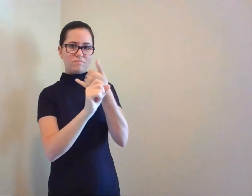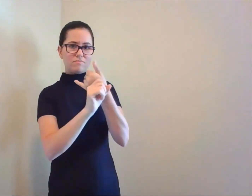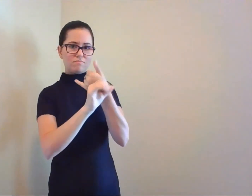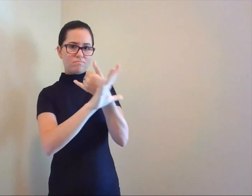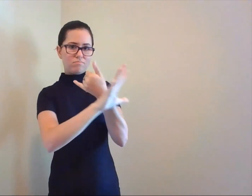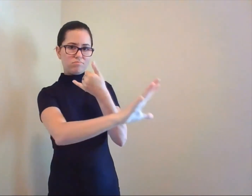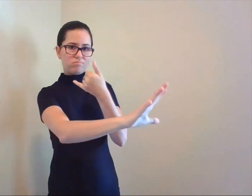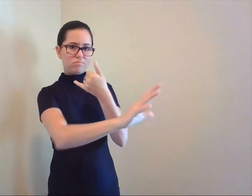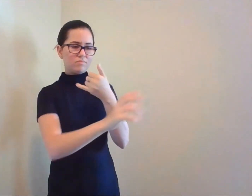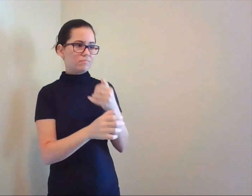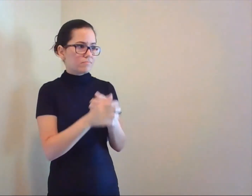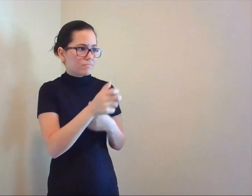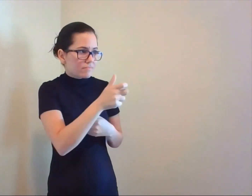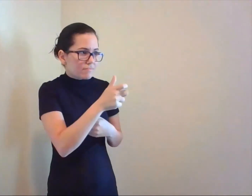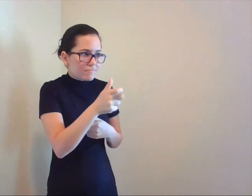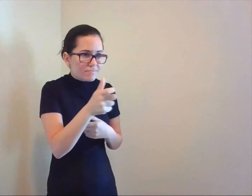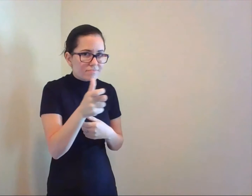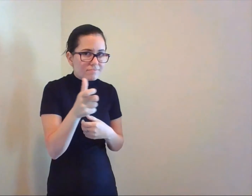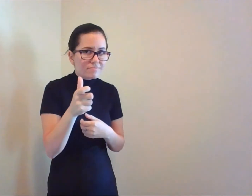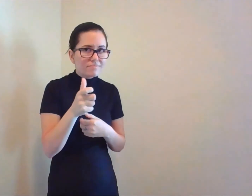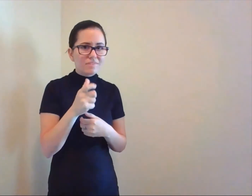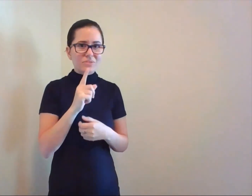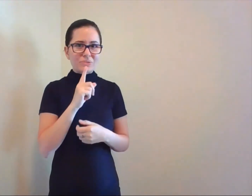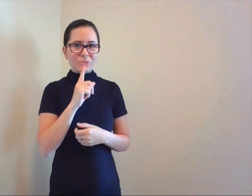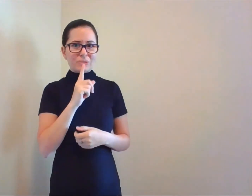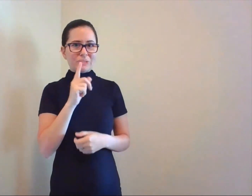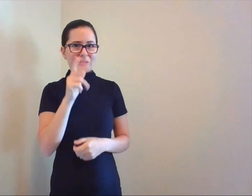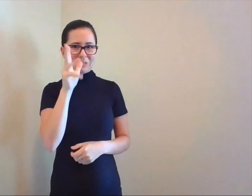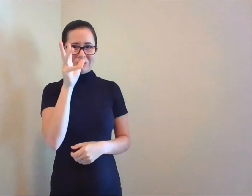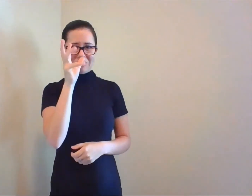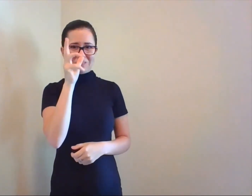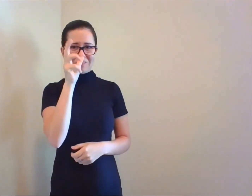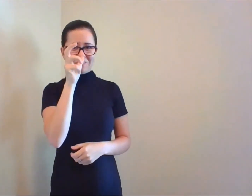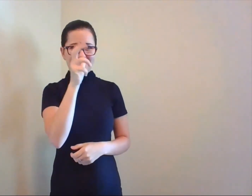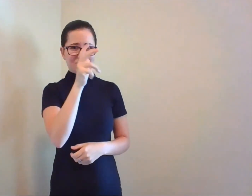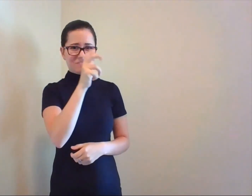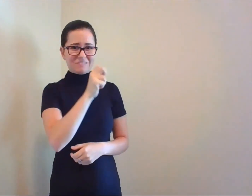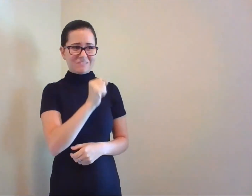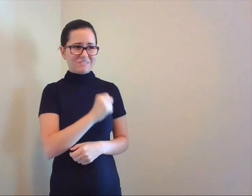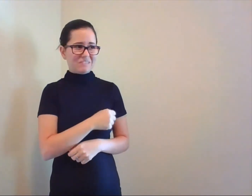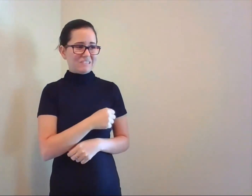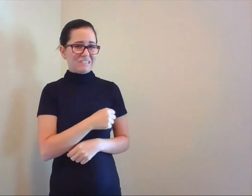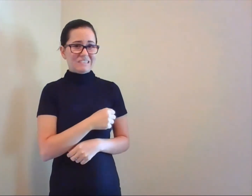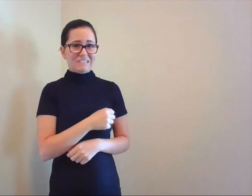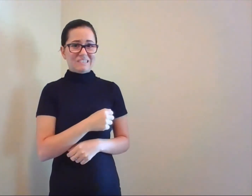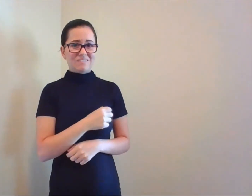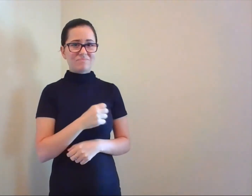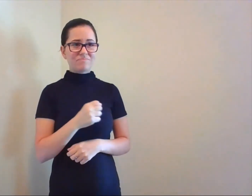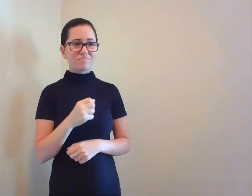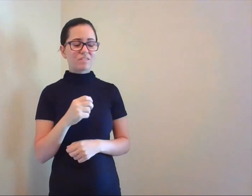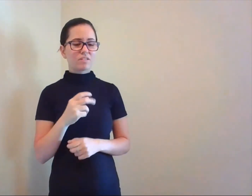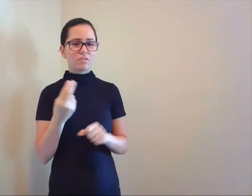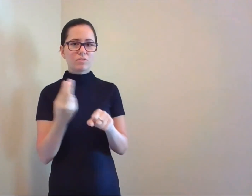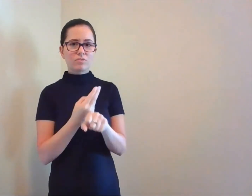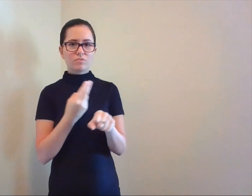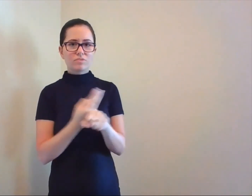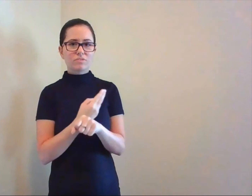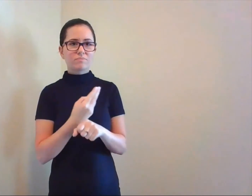this creepy basement, and then I realized, oh, the light switches turn on. Lights still work. So I put my flashlight away. I was still kind of creeped